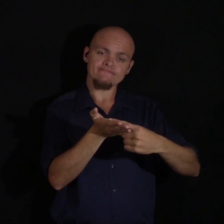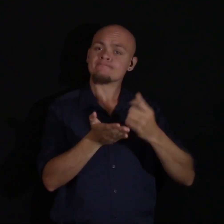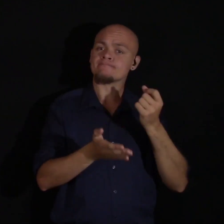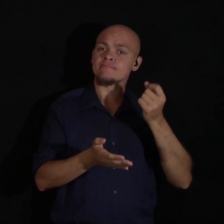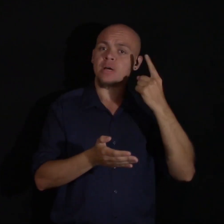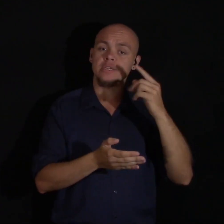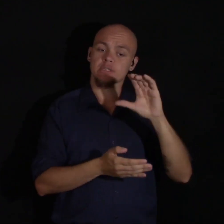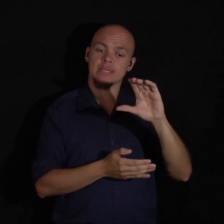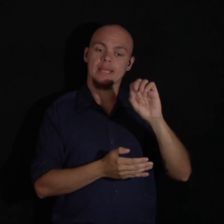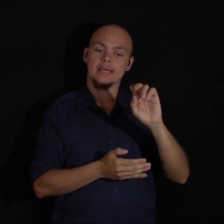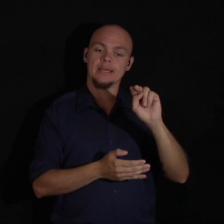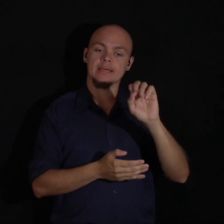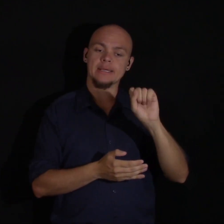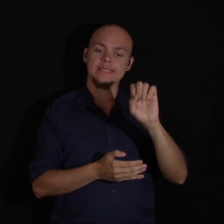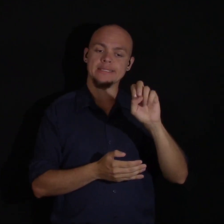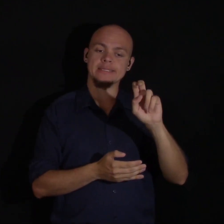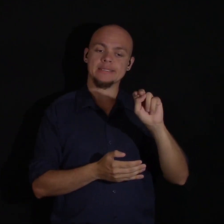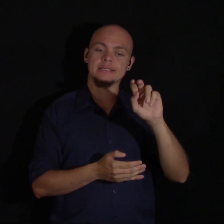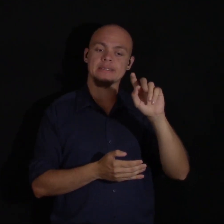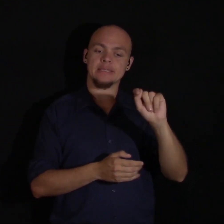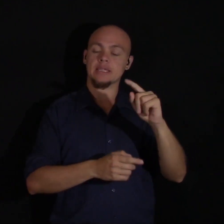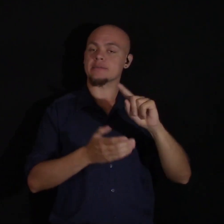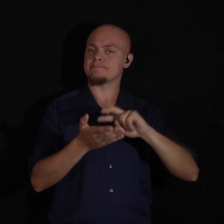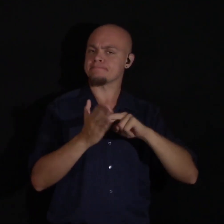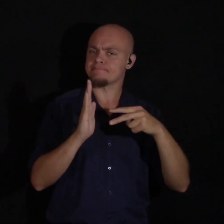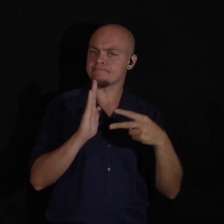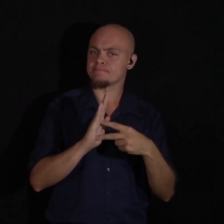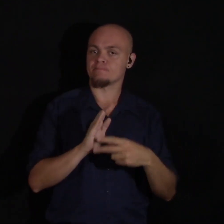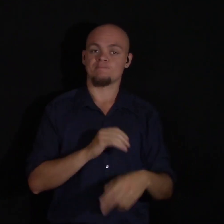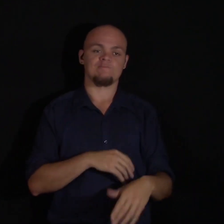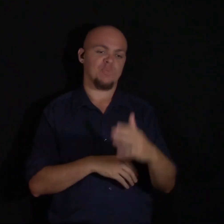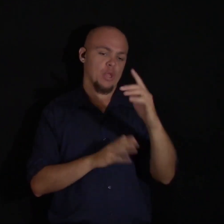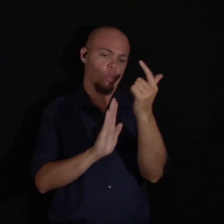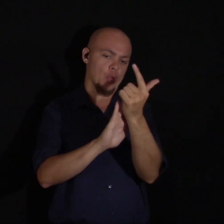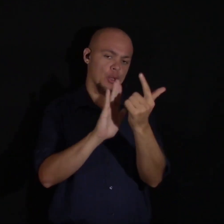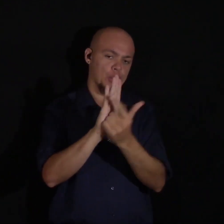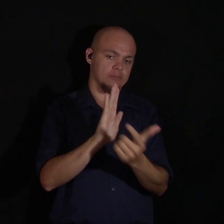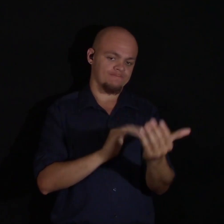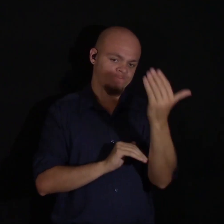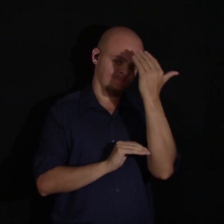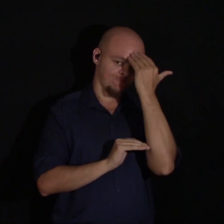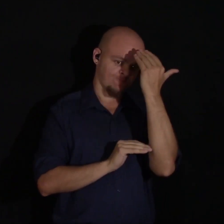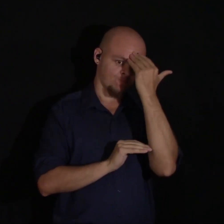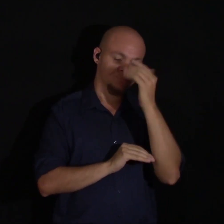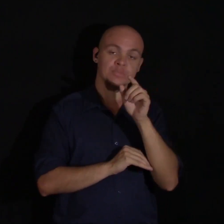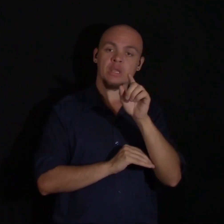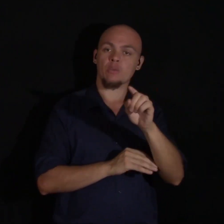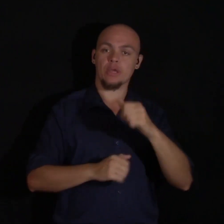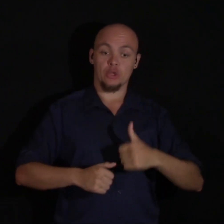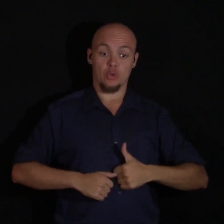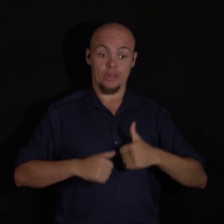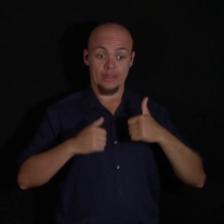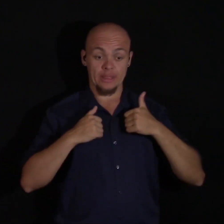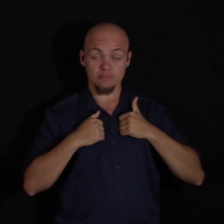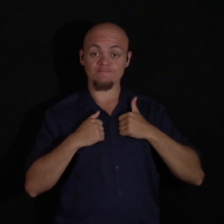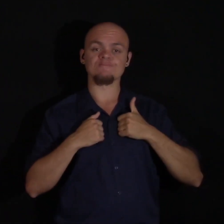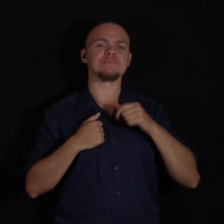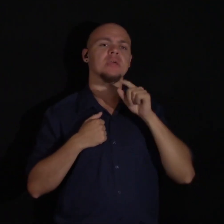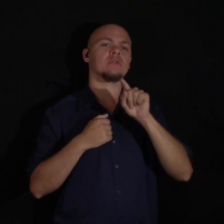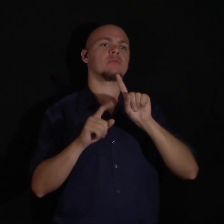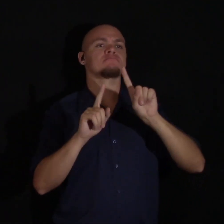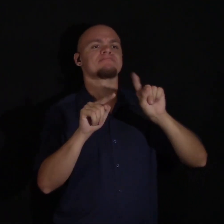what consent is. Make sure that they're familiar with the law where you reside, and the laws where you